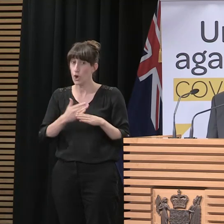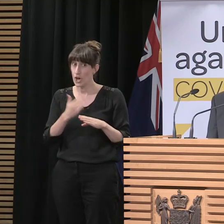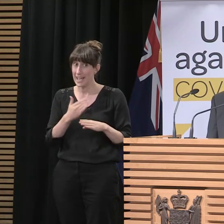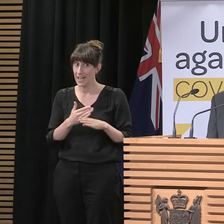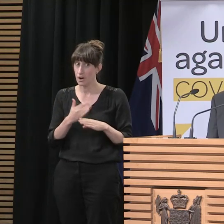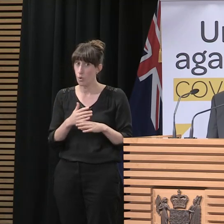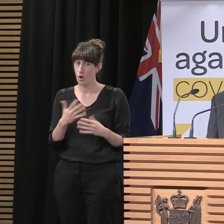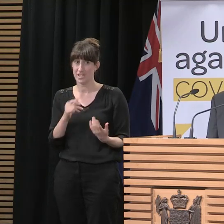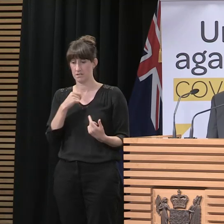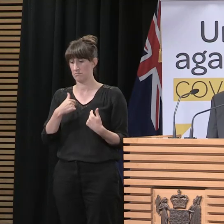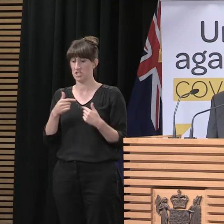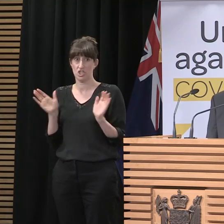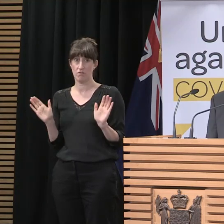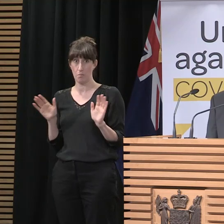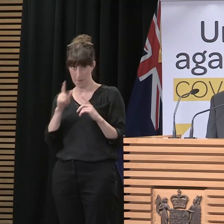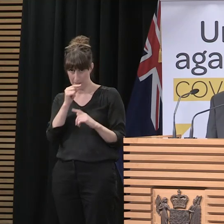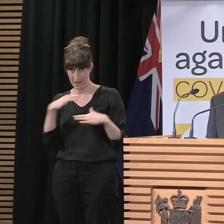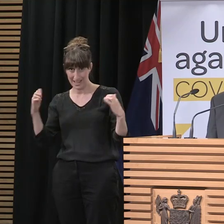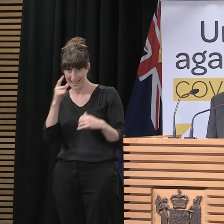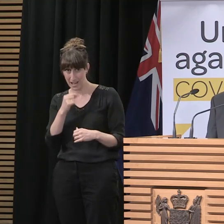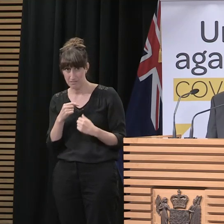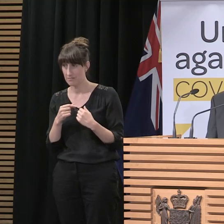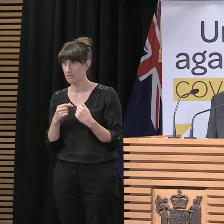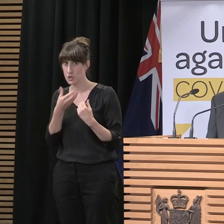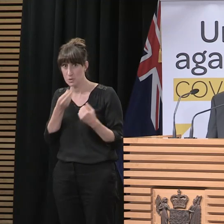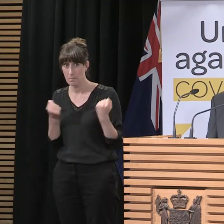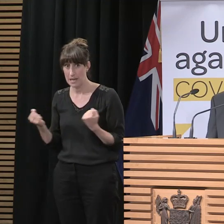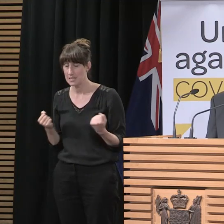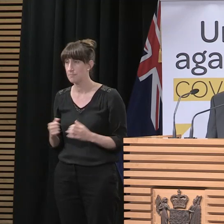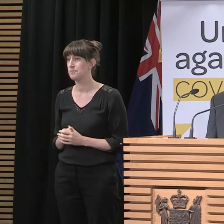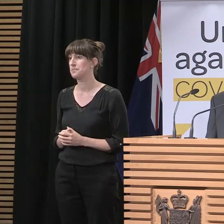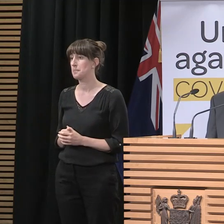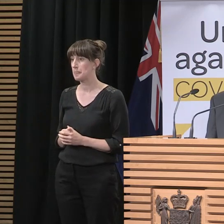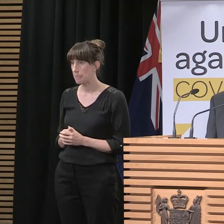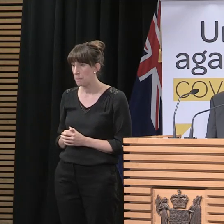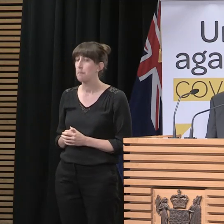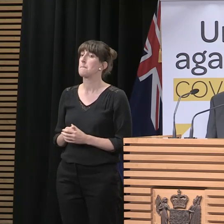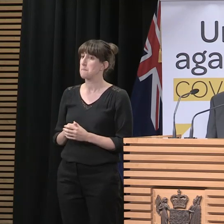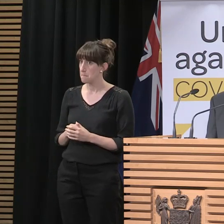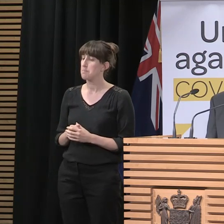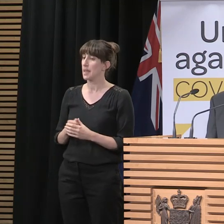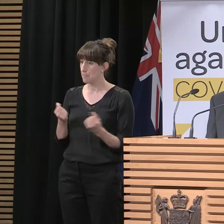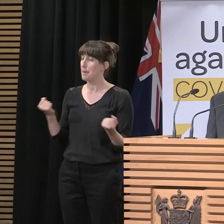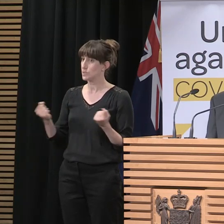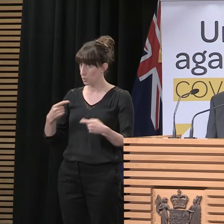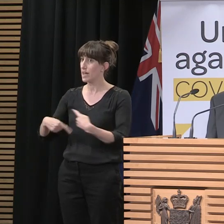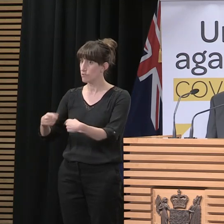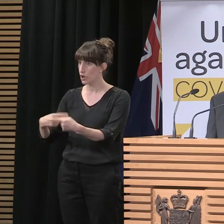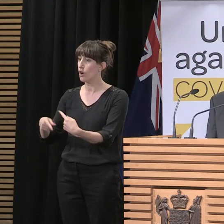4. Yeah, so transport is considered to be an essential service and will continue to operate, and